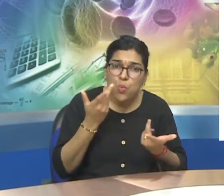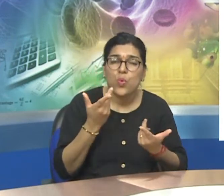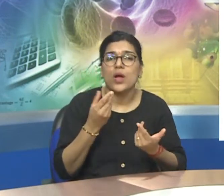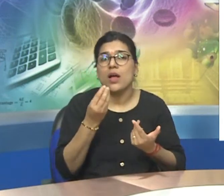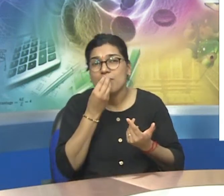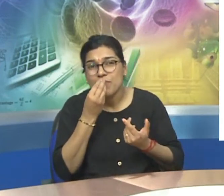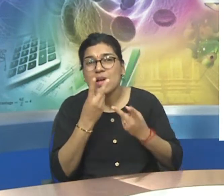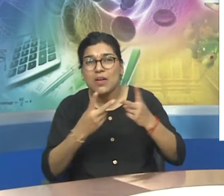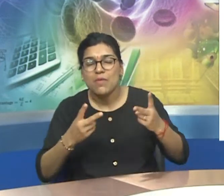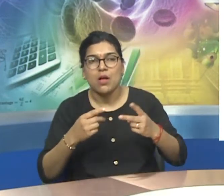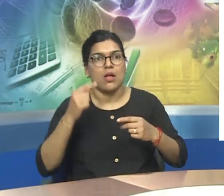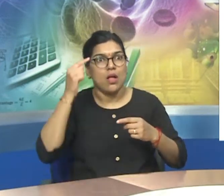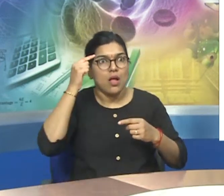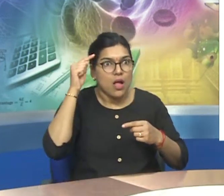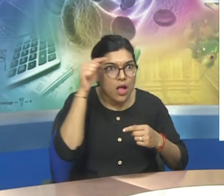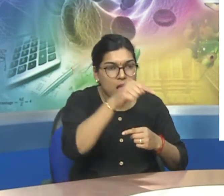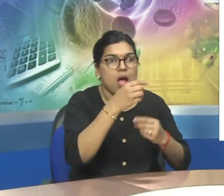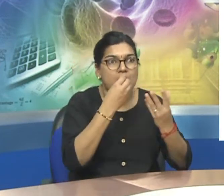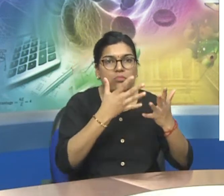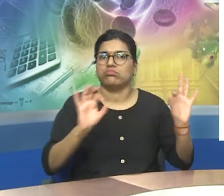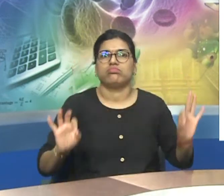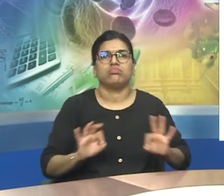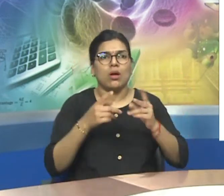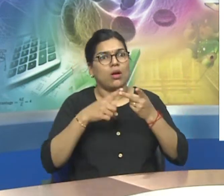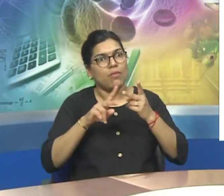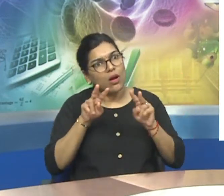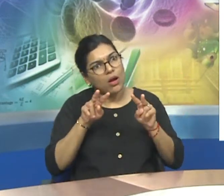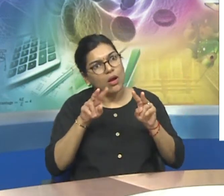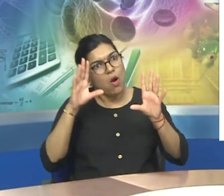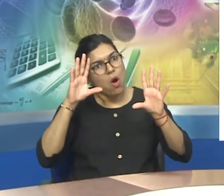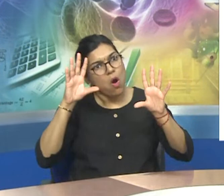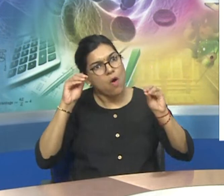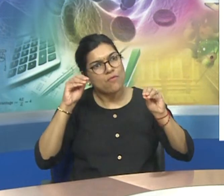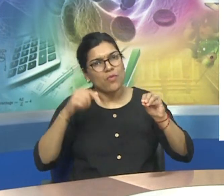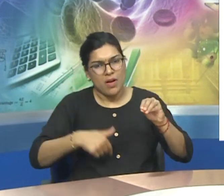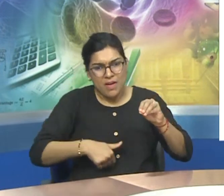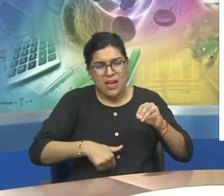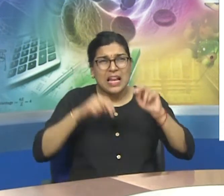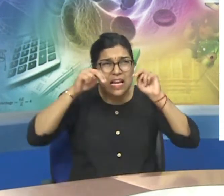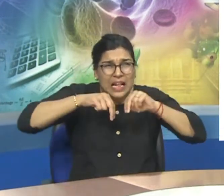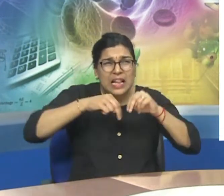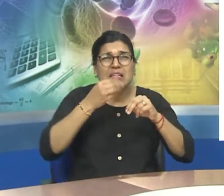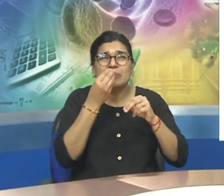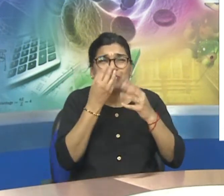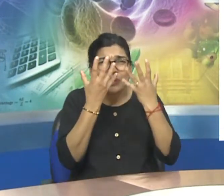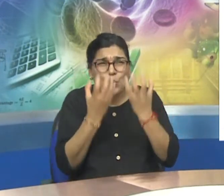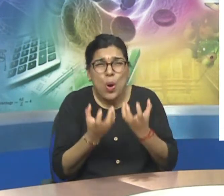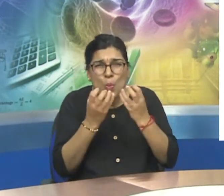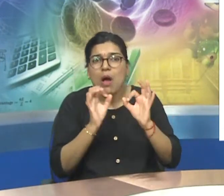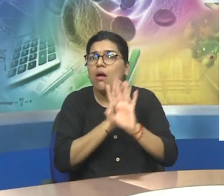because they forget their food, they leave their homework undone, and even miss their